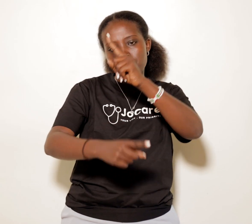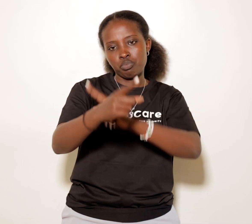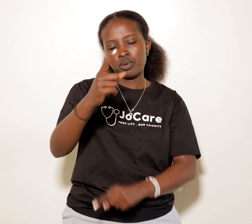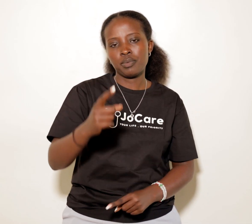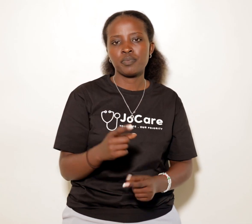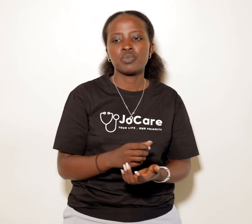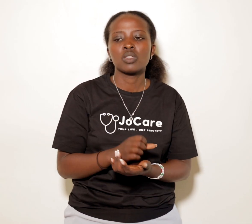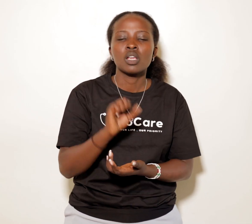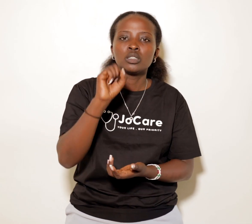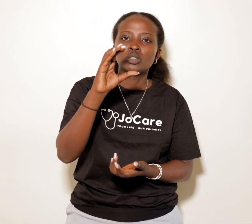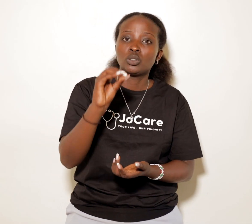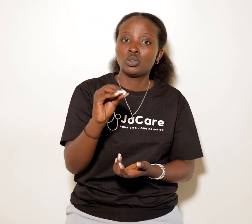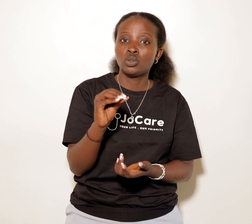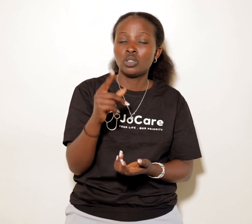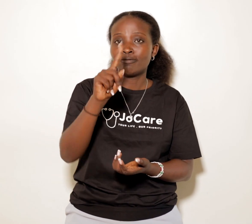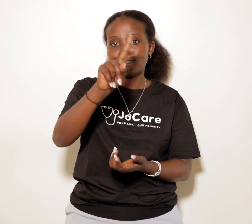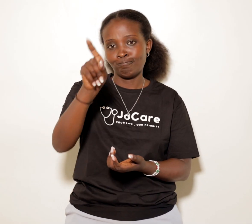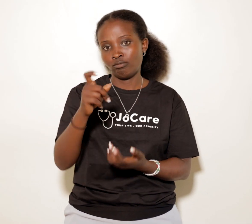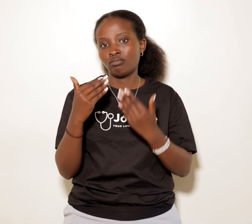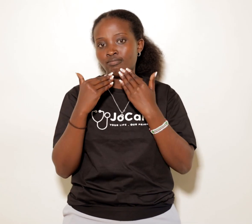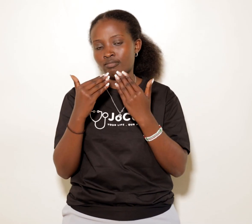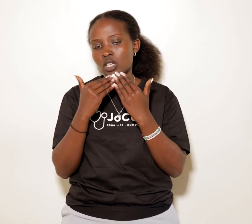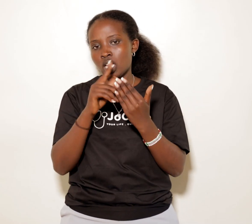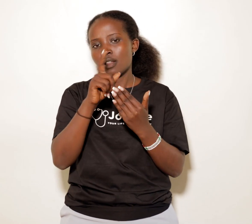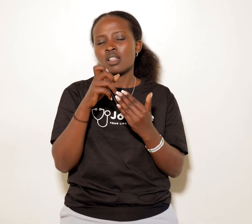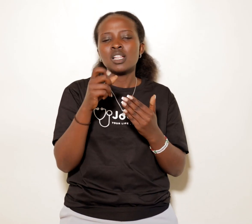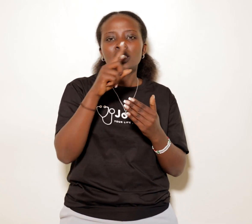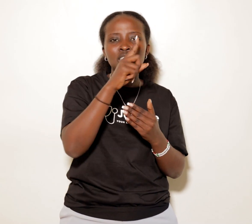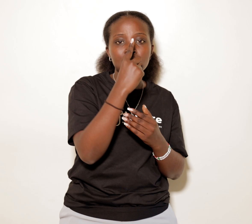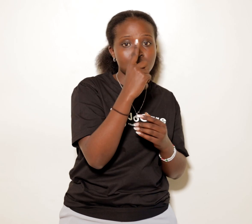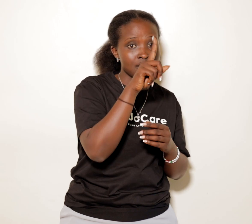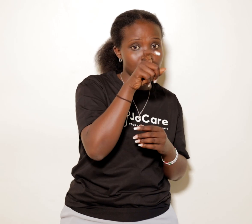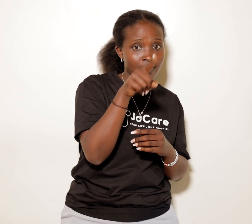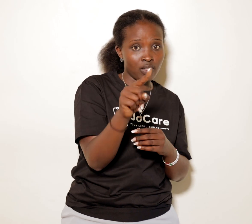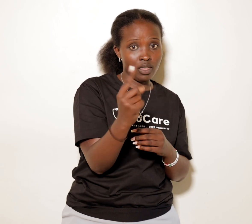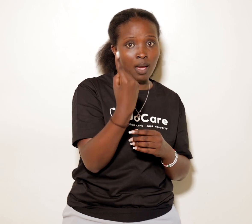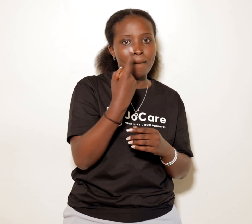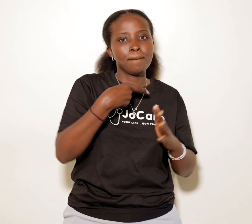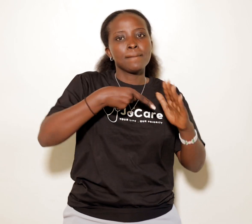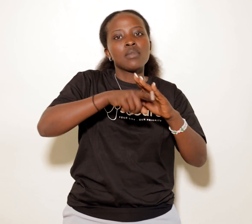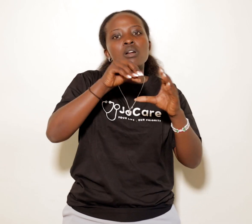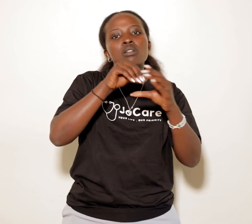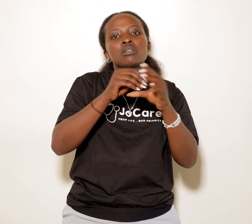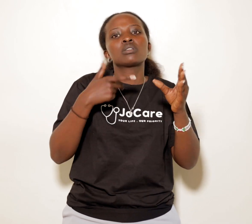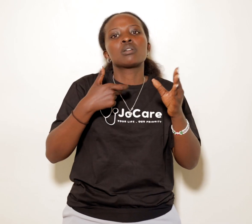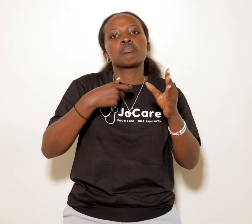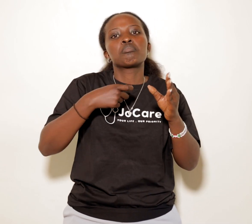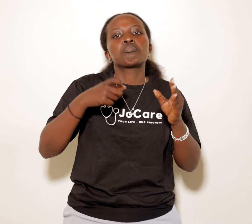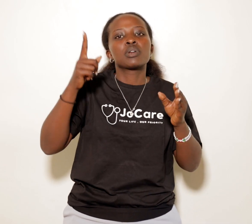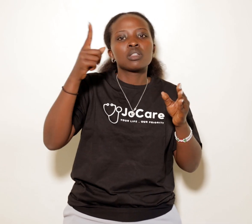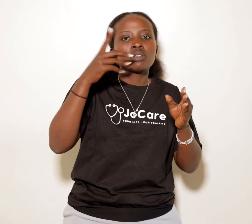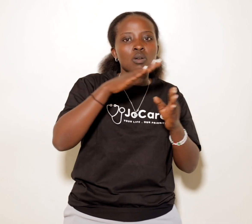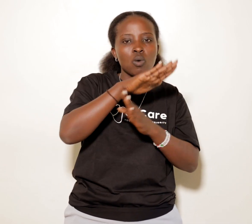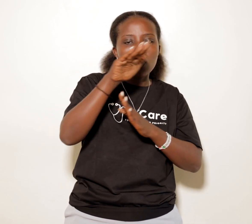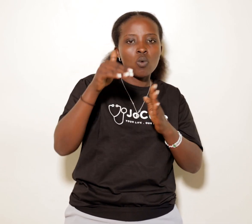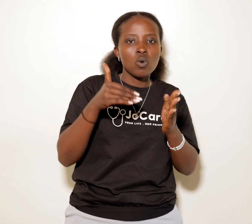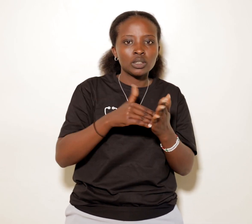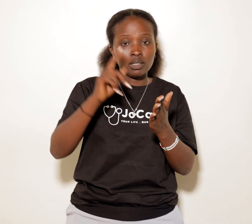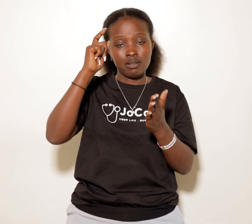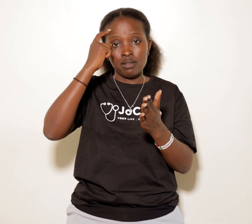So on your first question, so the current resources right now, the government has been releasing and also is